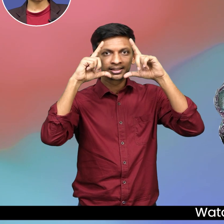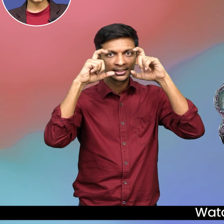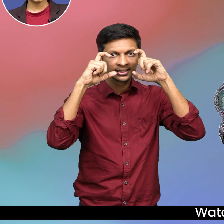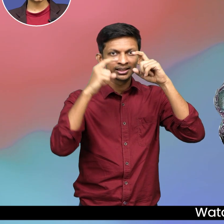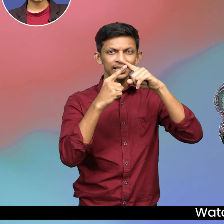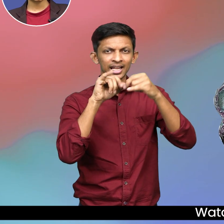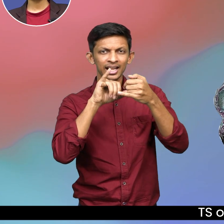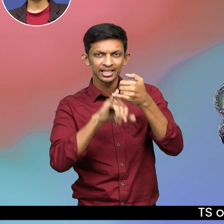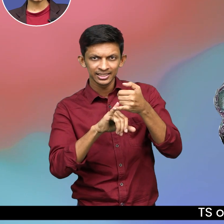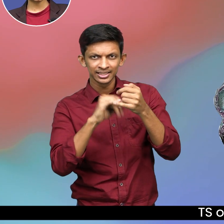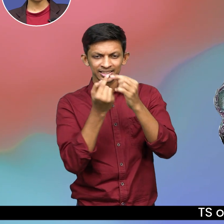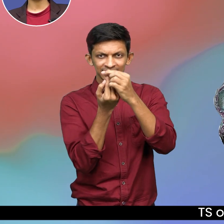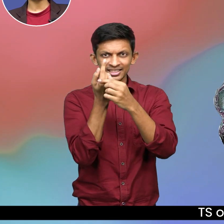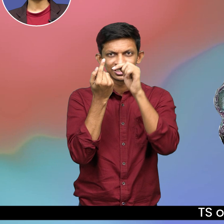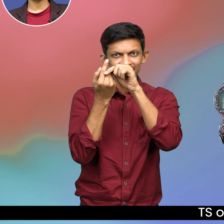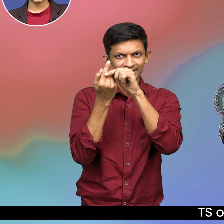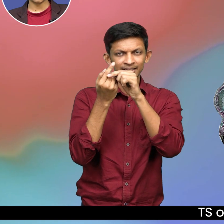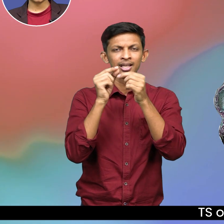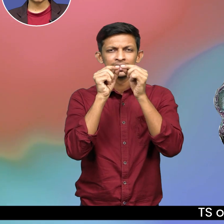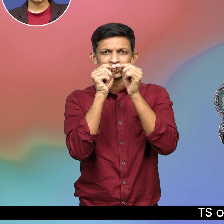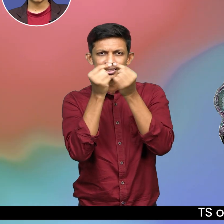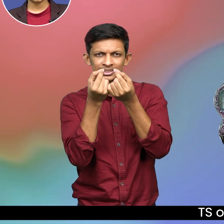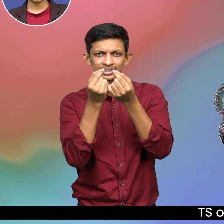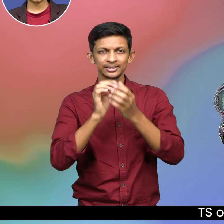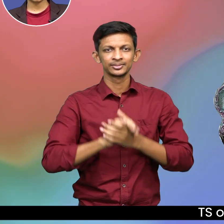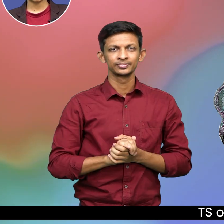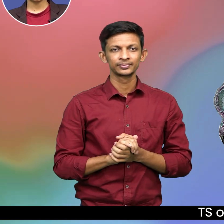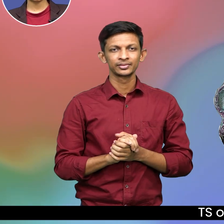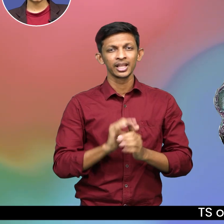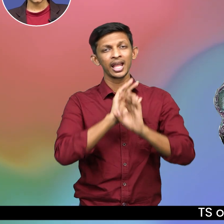What's the image? TS of Dicot stem.